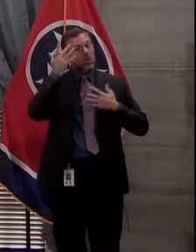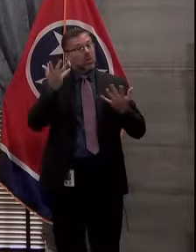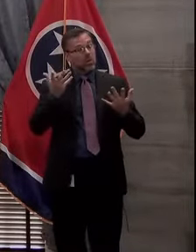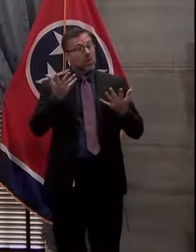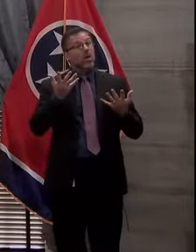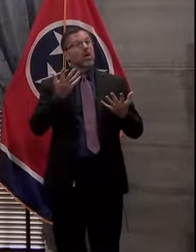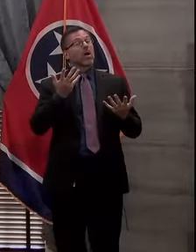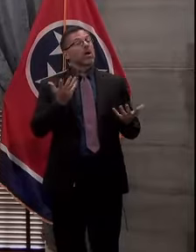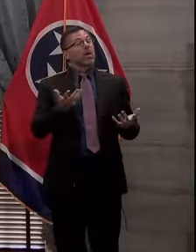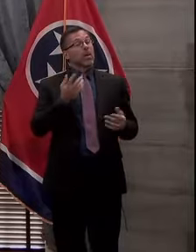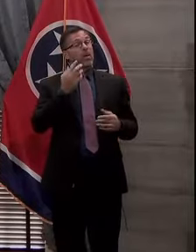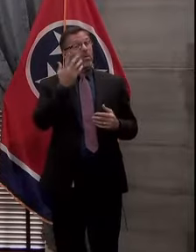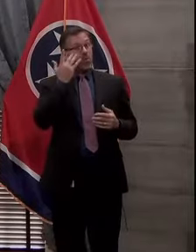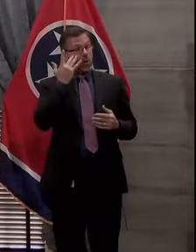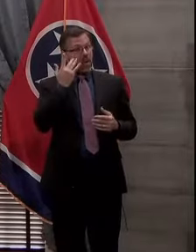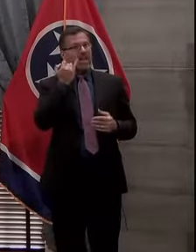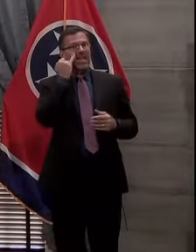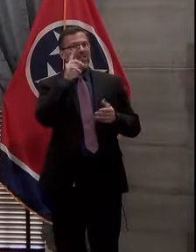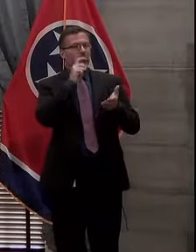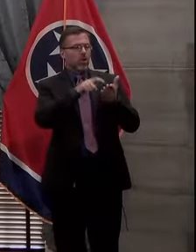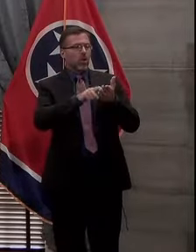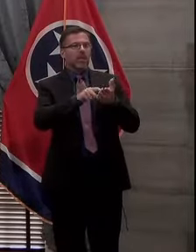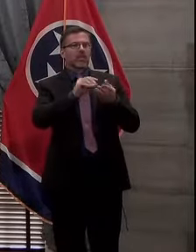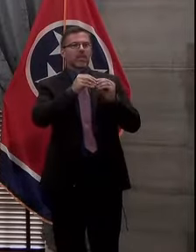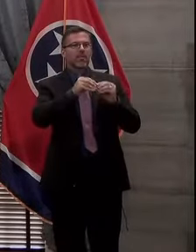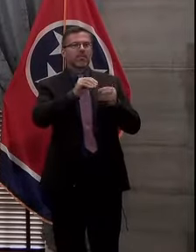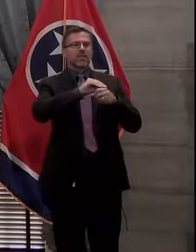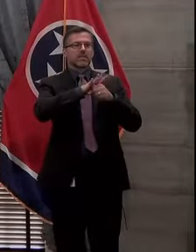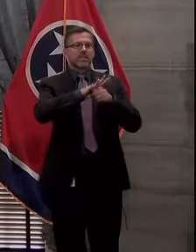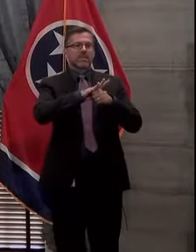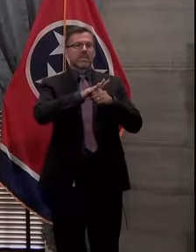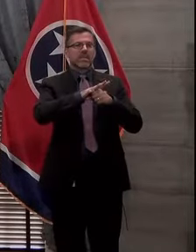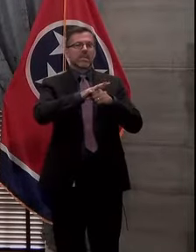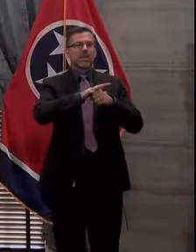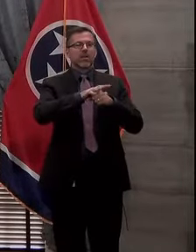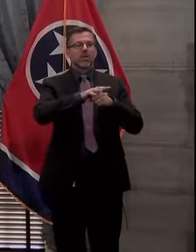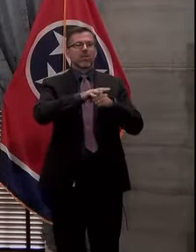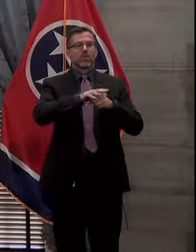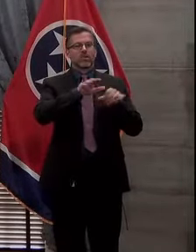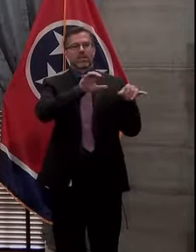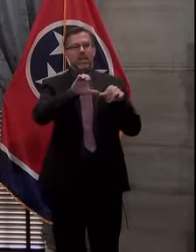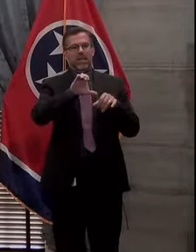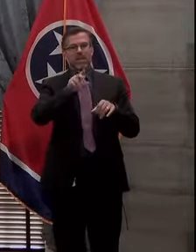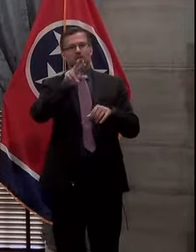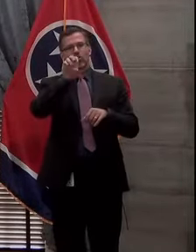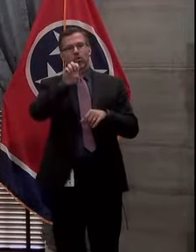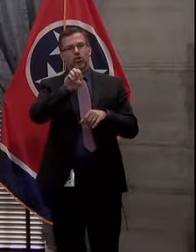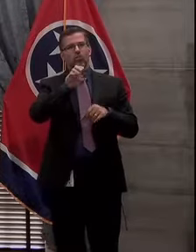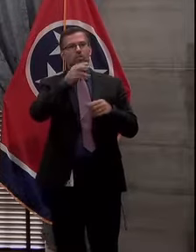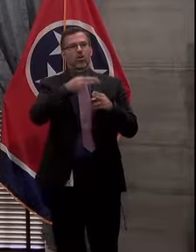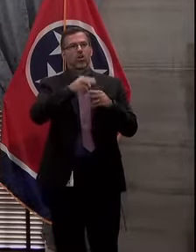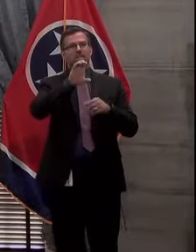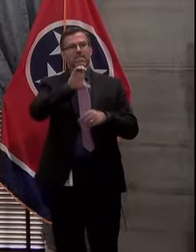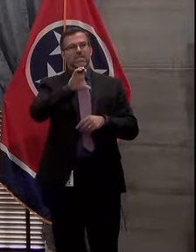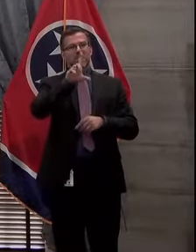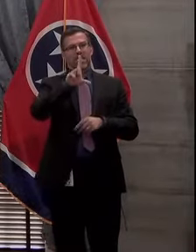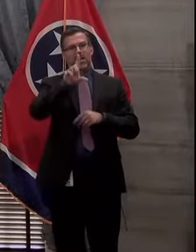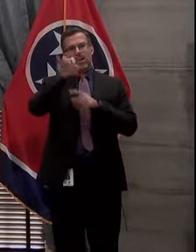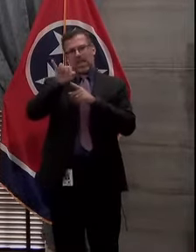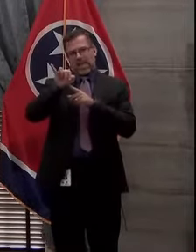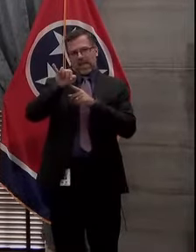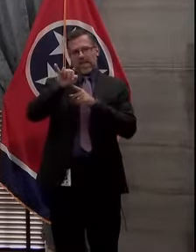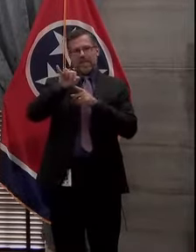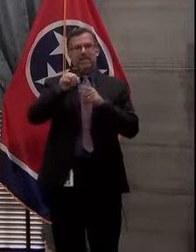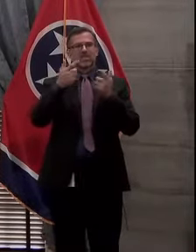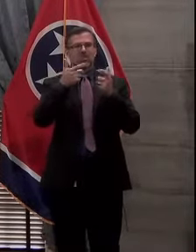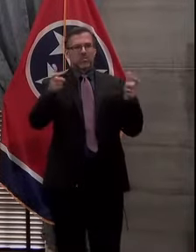is because if you look at what's called our CLI, COVID-like index curve, it's under our tab called syndromic surveillance, which is a really big